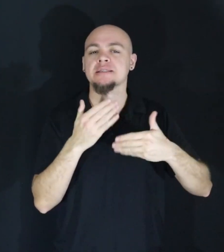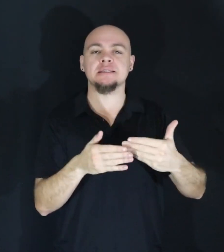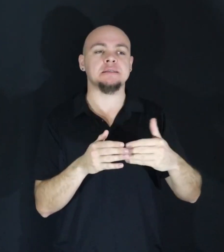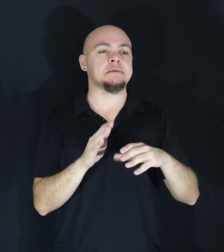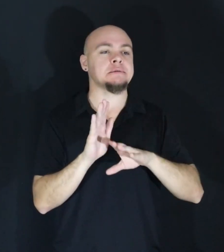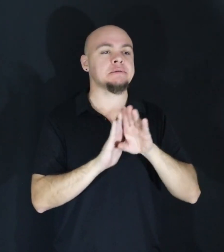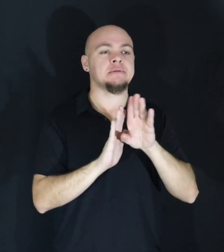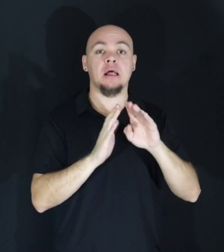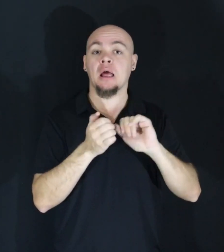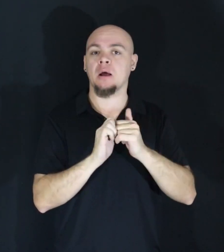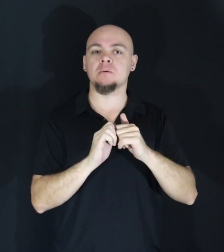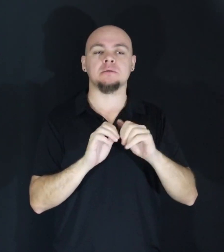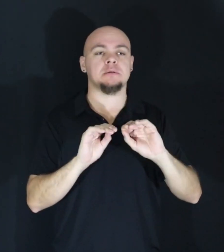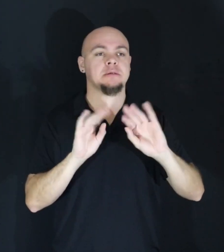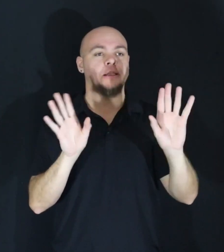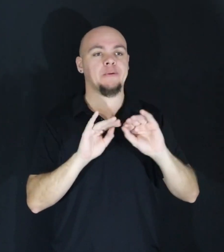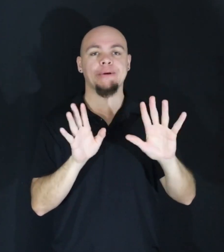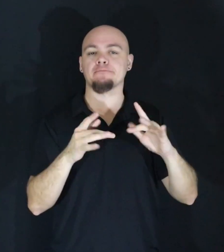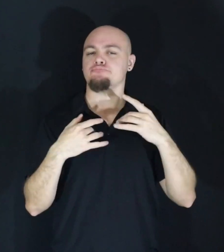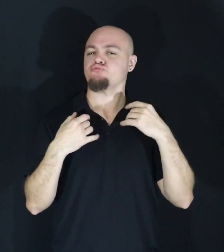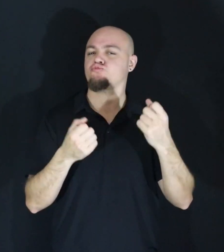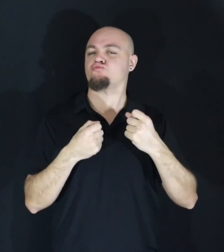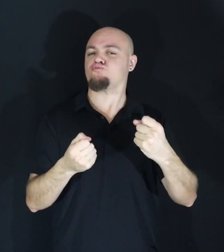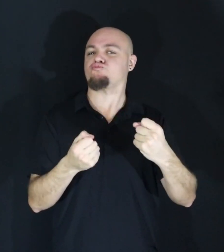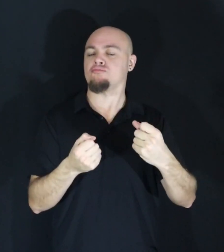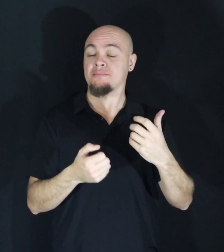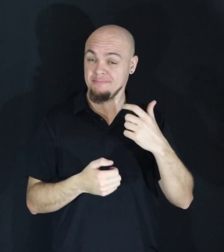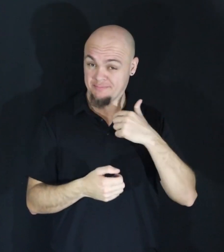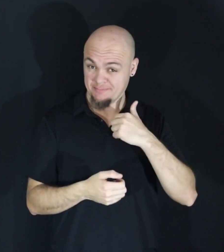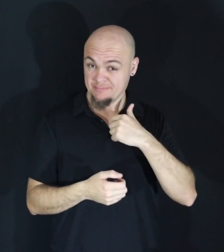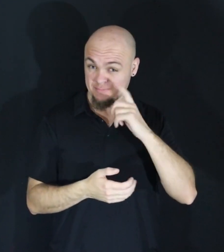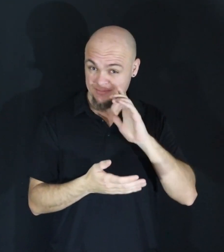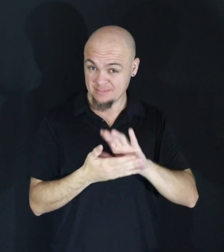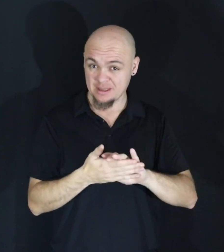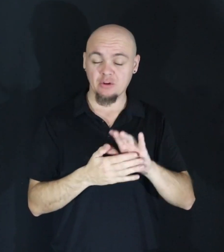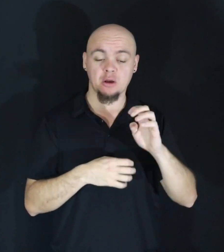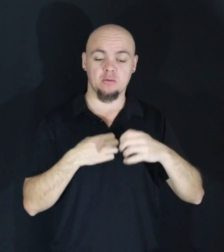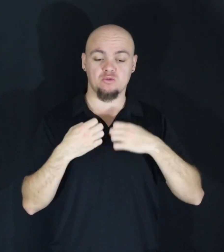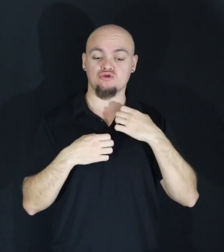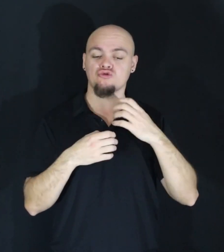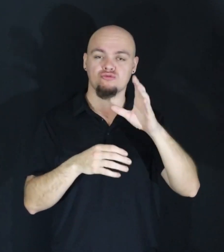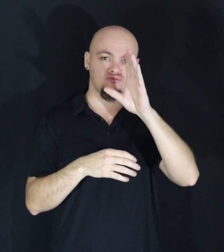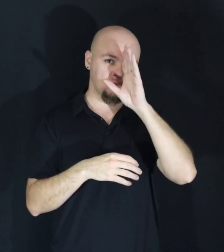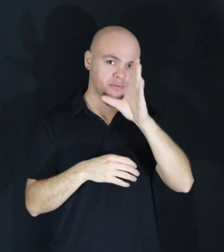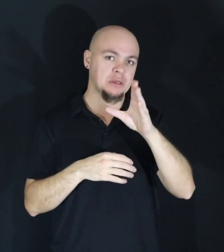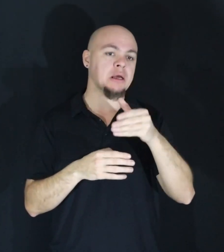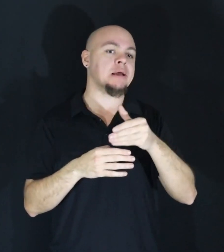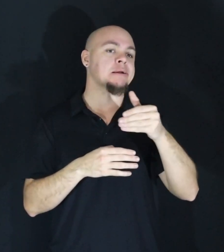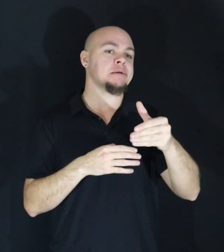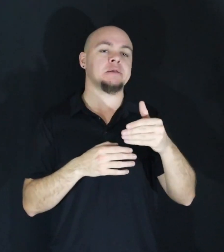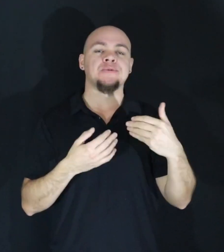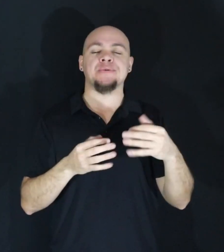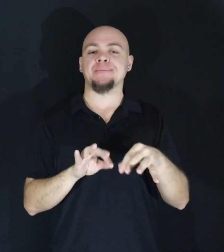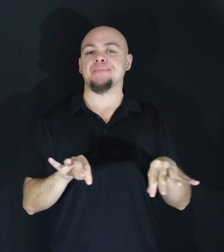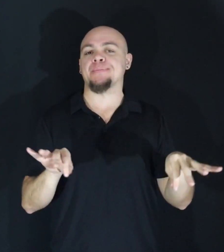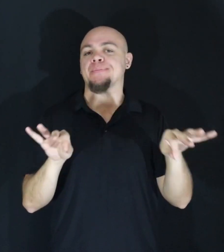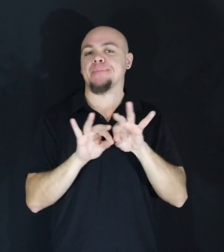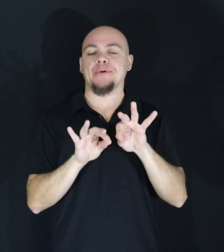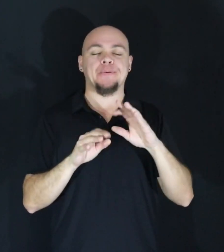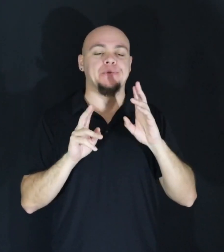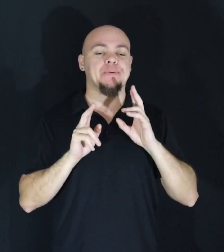and confidence. I truly believe emotional sobriety is the next great human